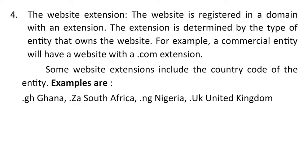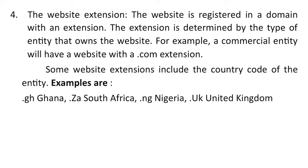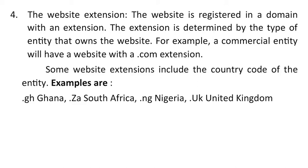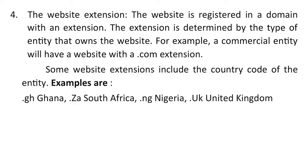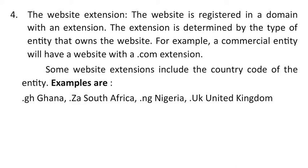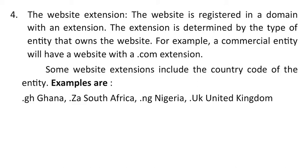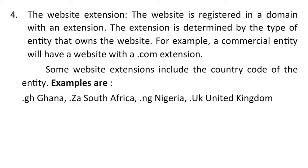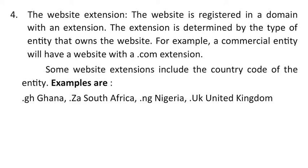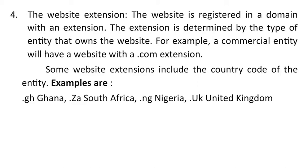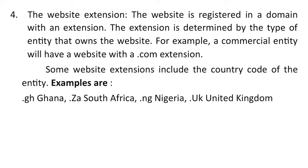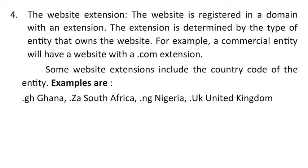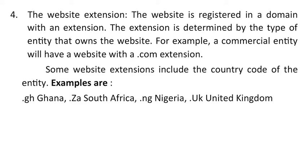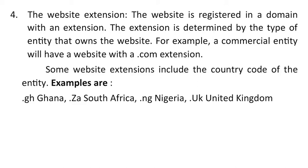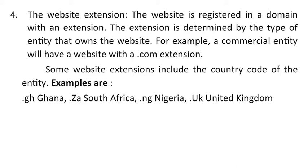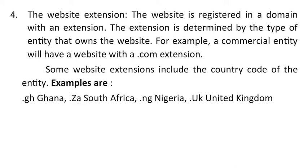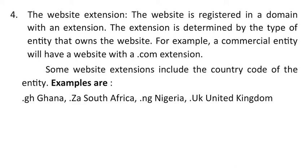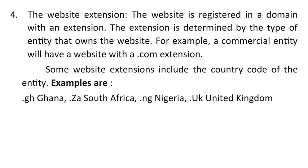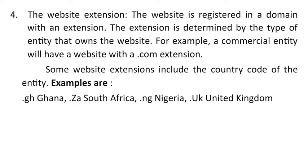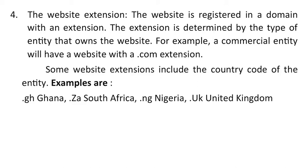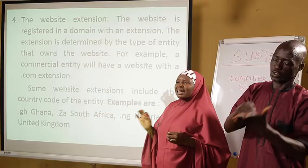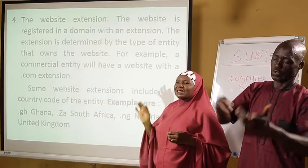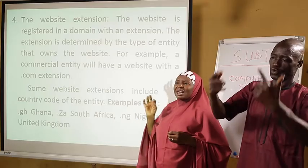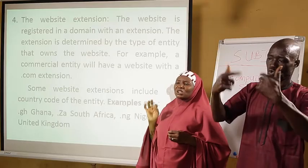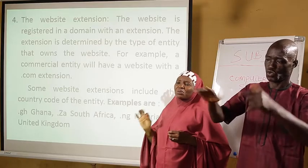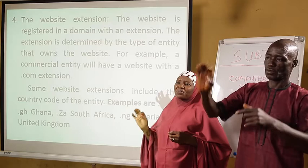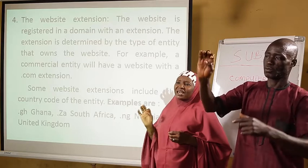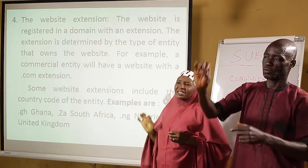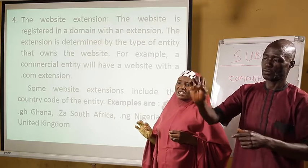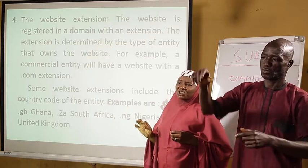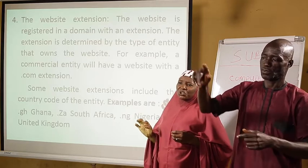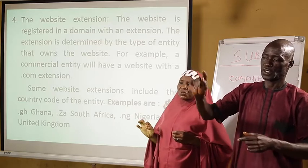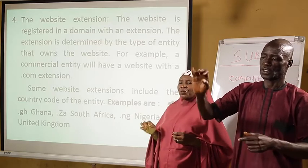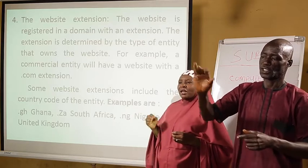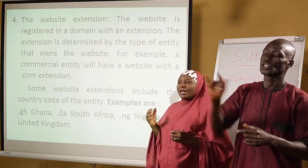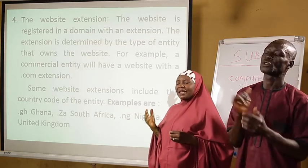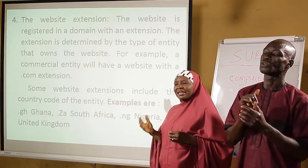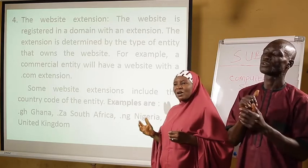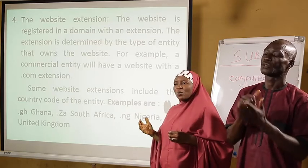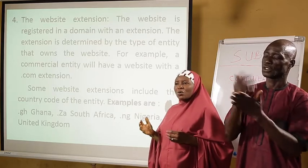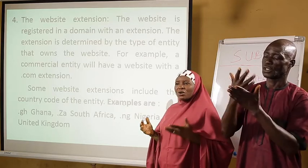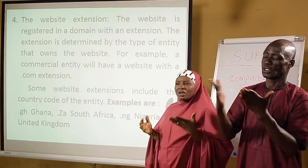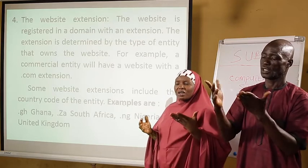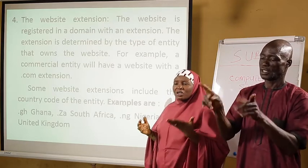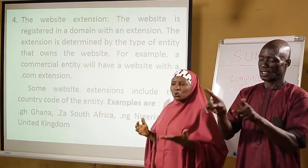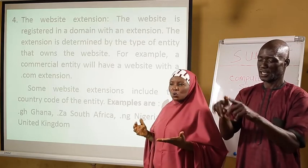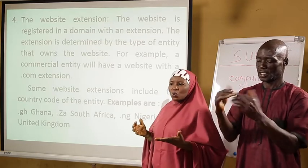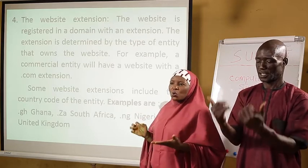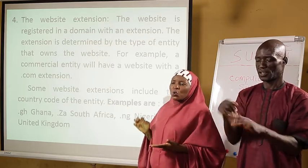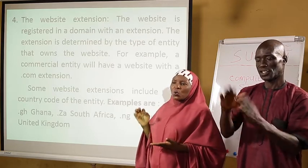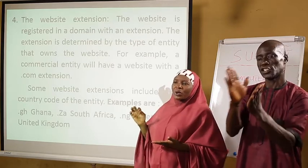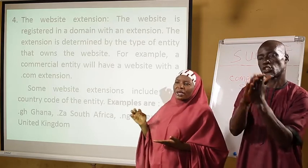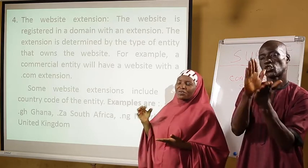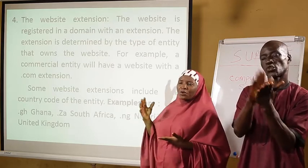a website with a .com extension. These are some of the extensions. Like now, in a